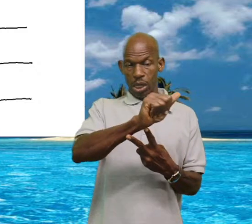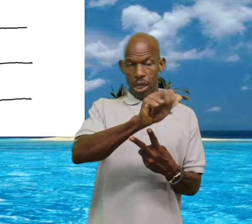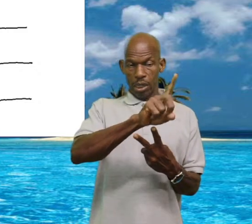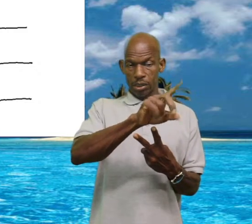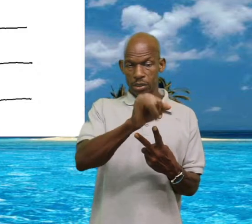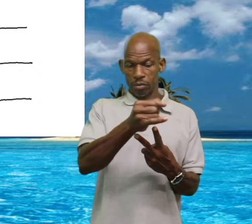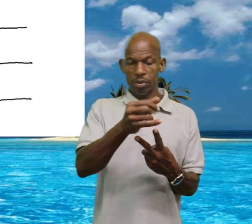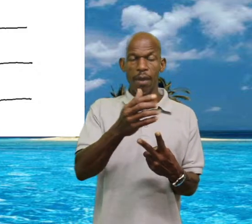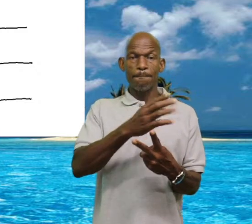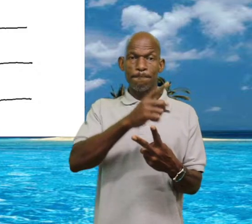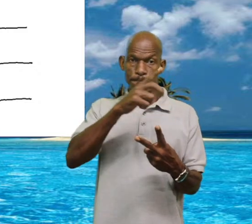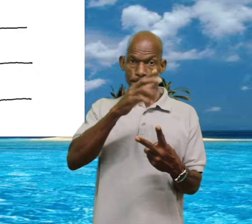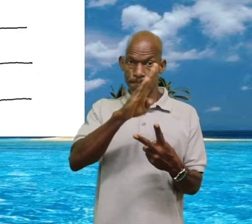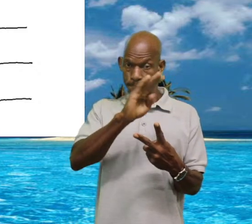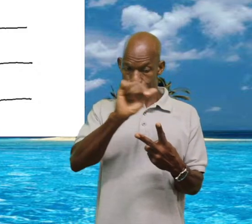I want adjective